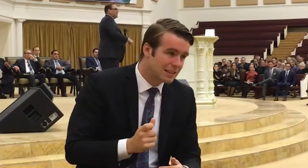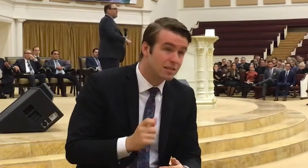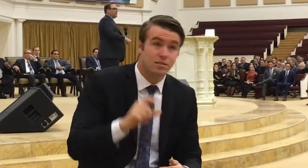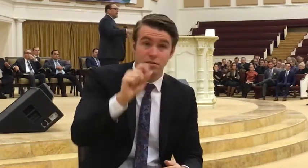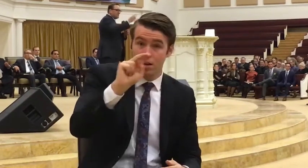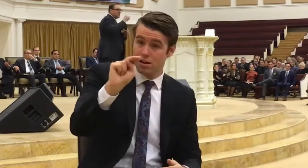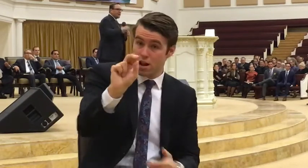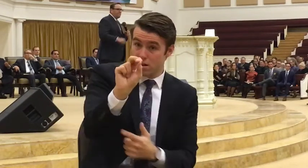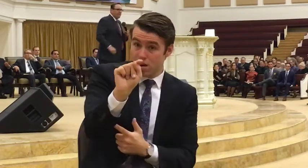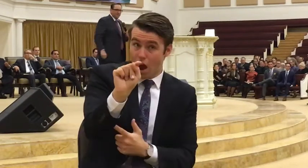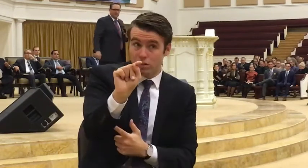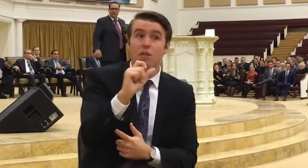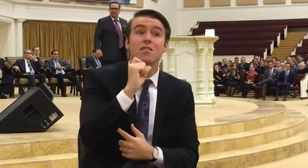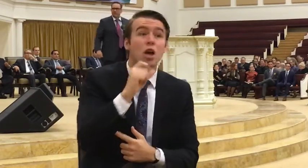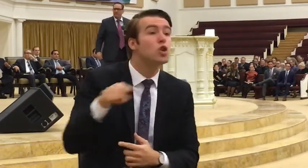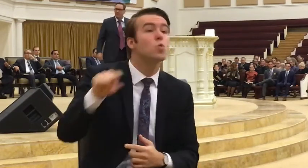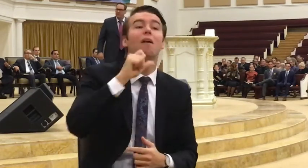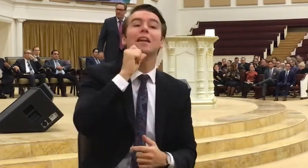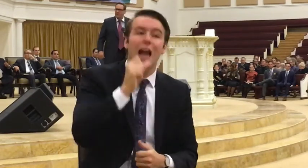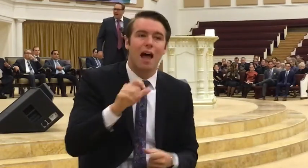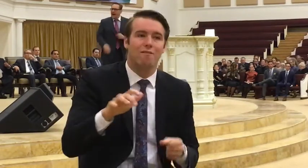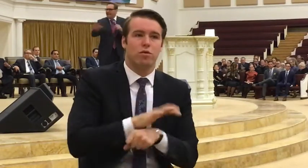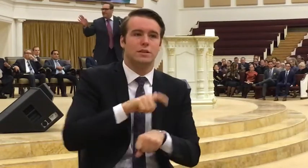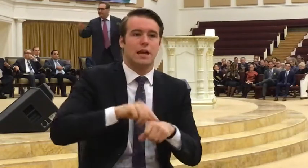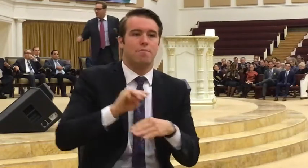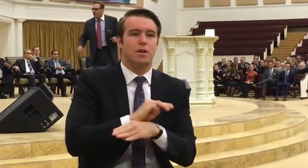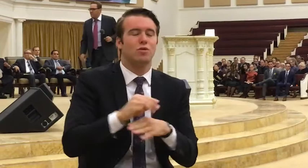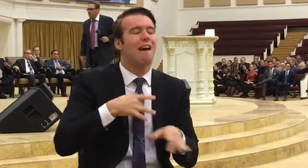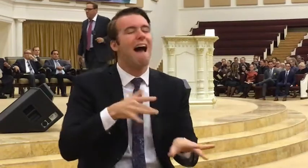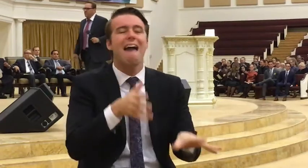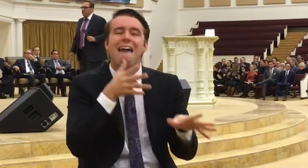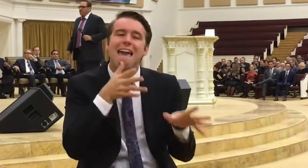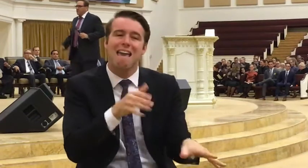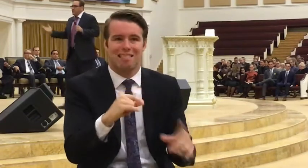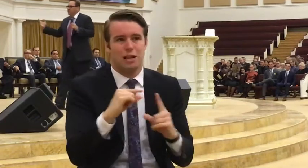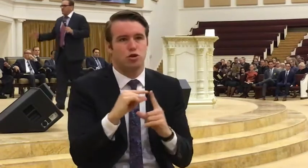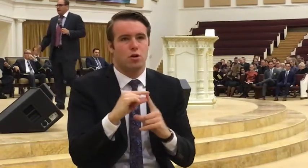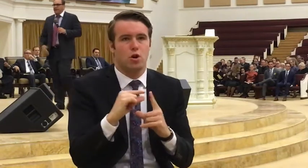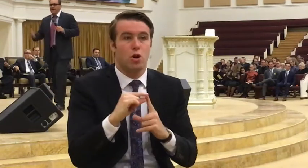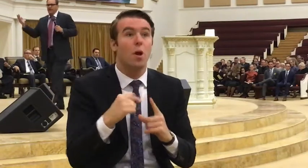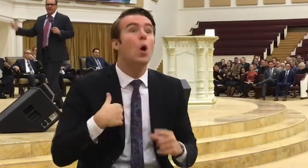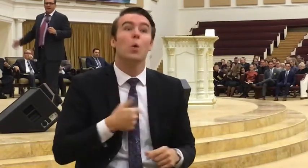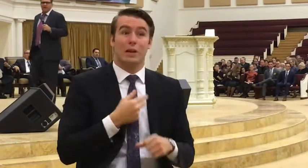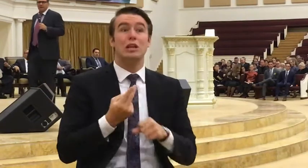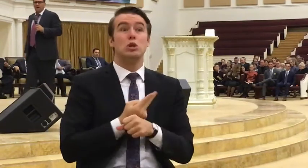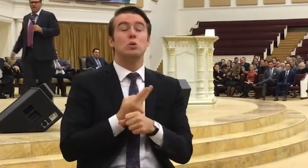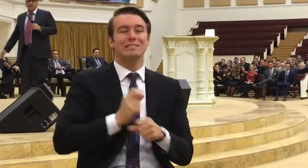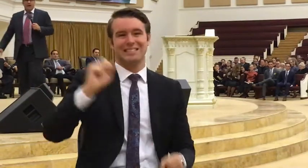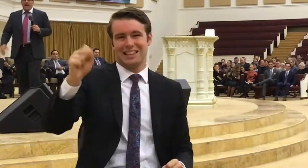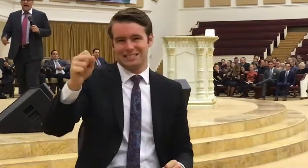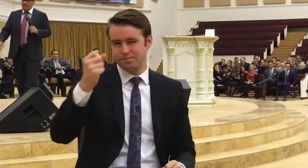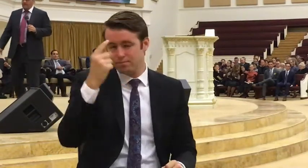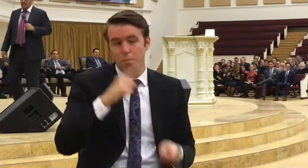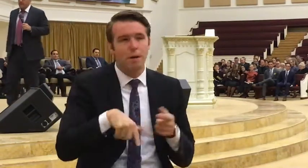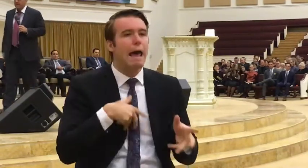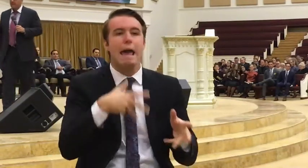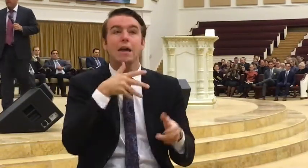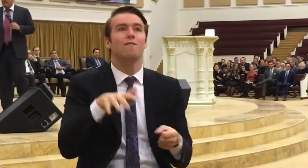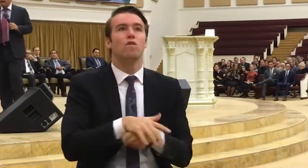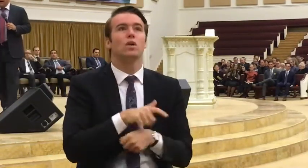not in full-time ministry. I hate that. We use it, but I hate